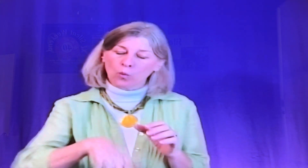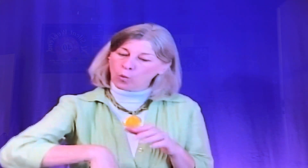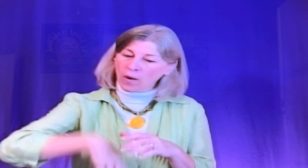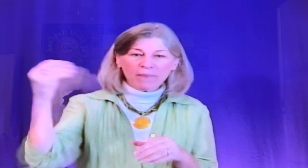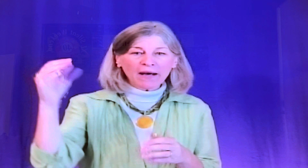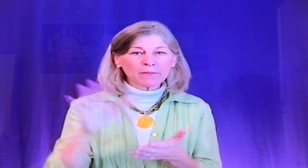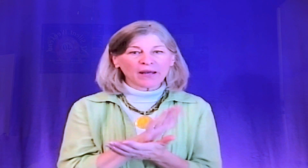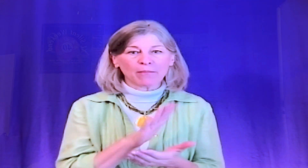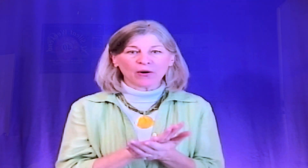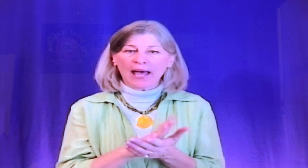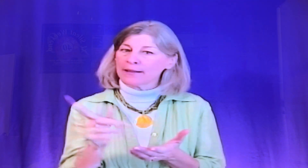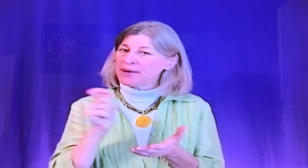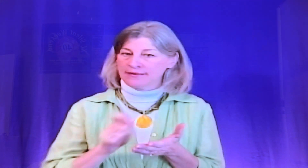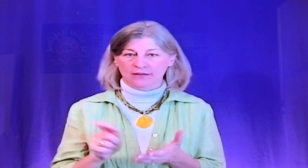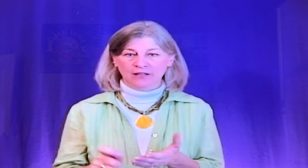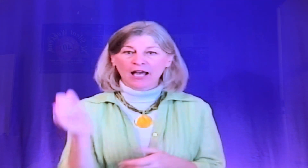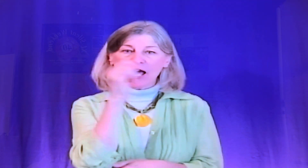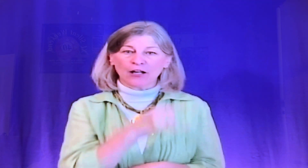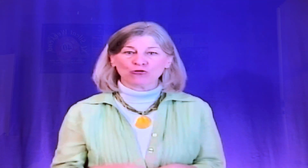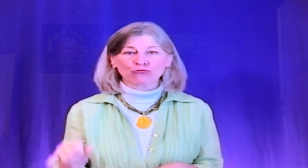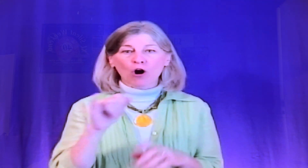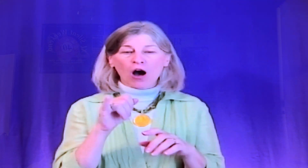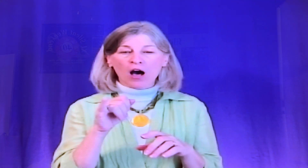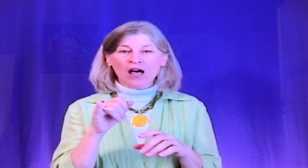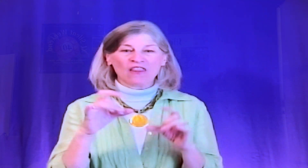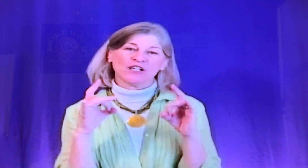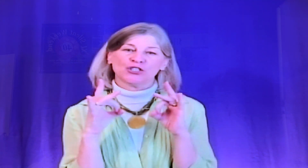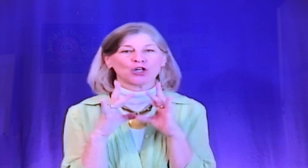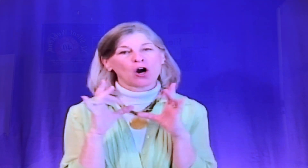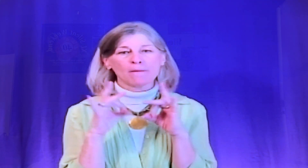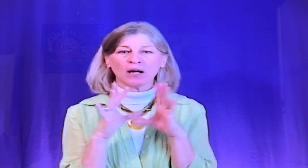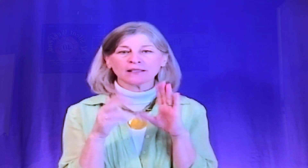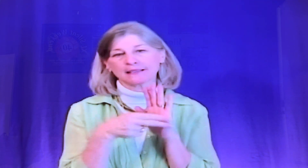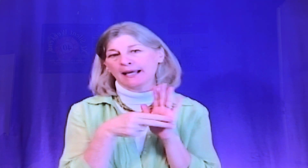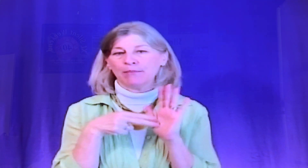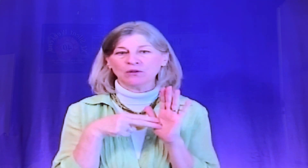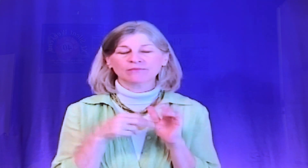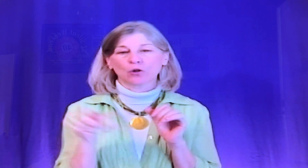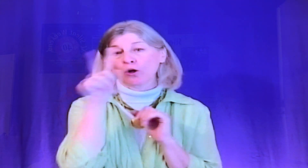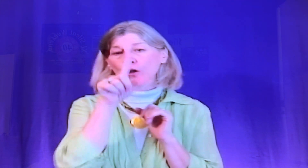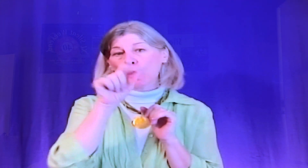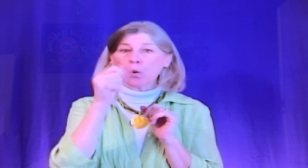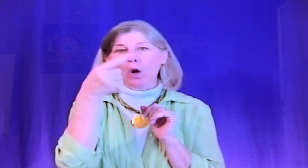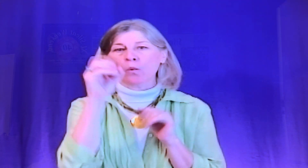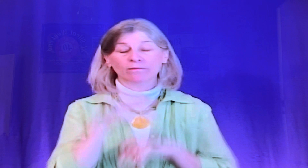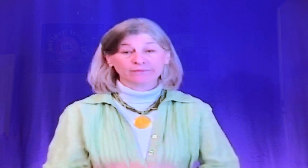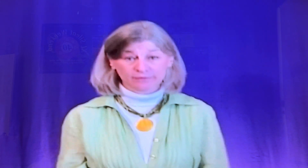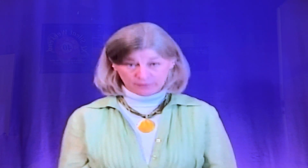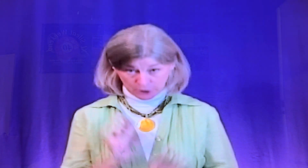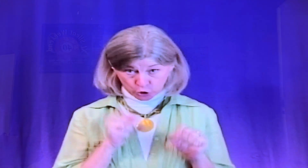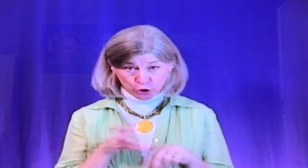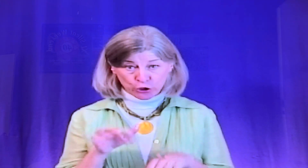whip out a paper and a pencil and draw a Starbucks label or logo, could you do